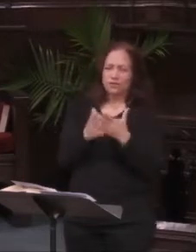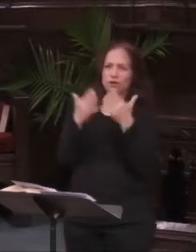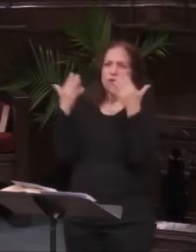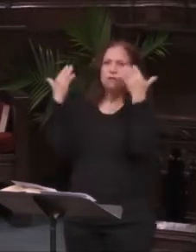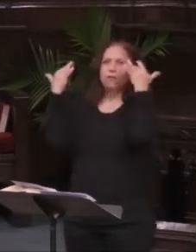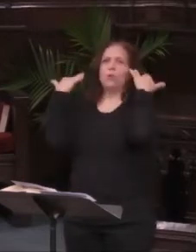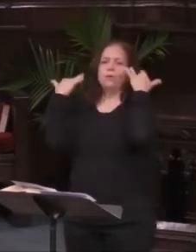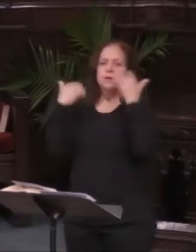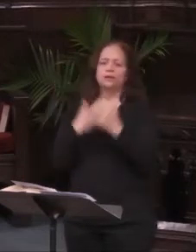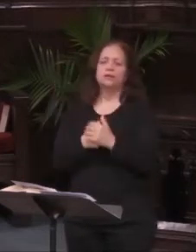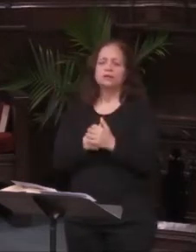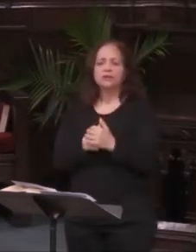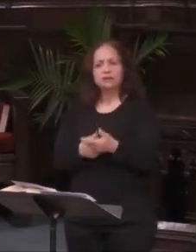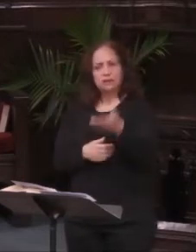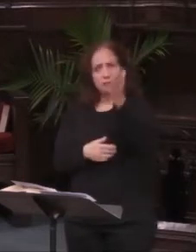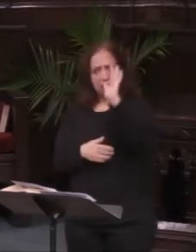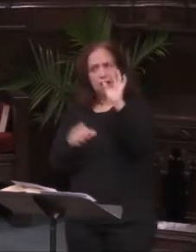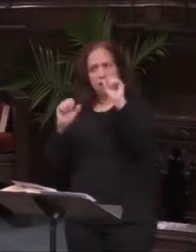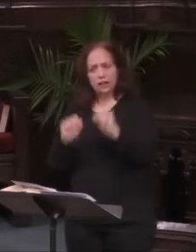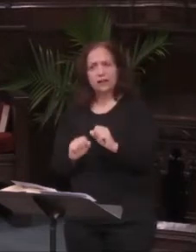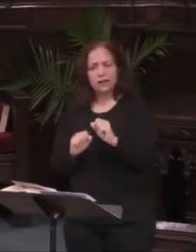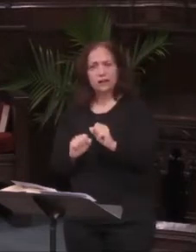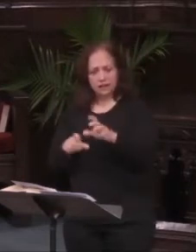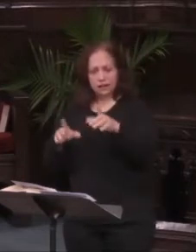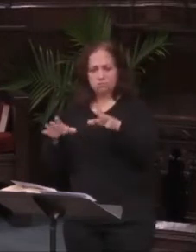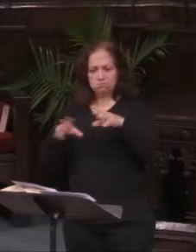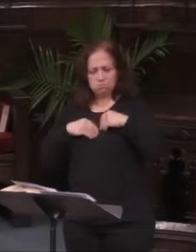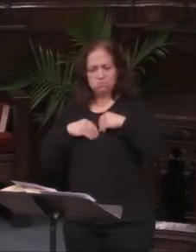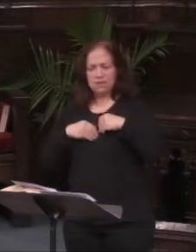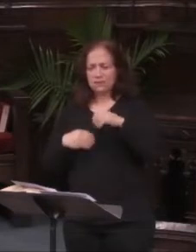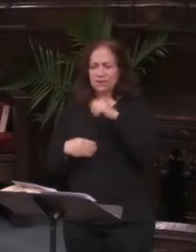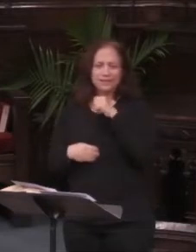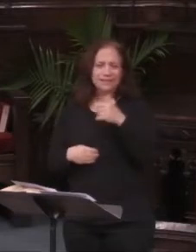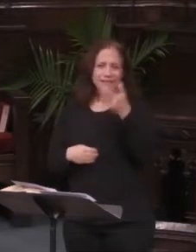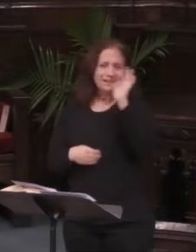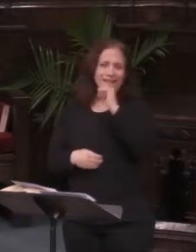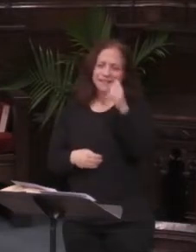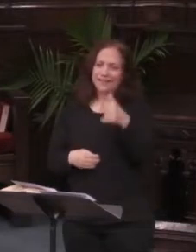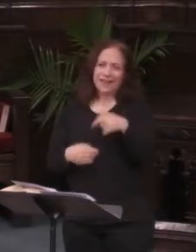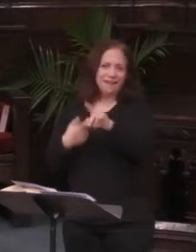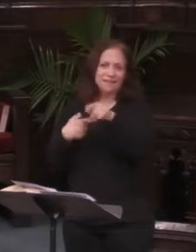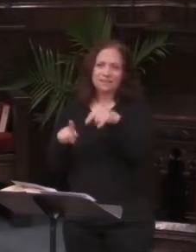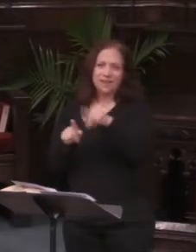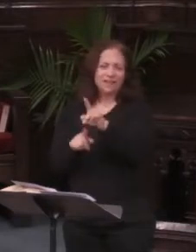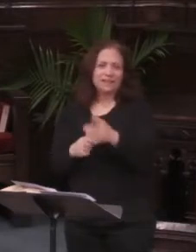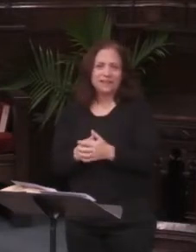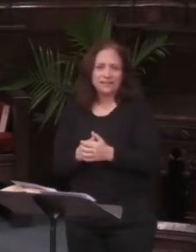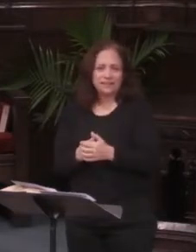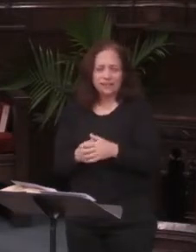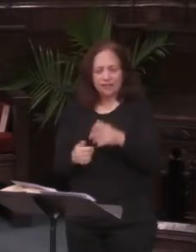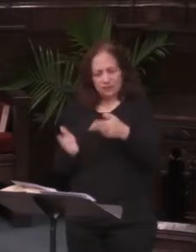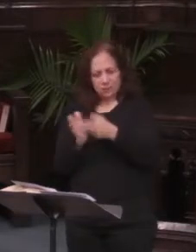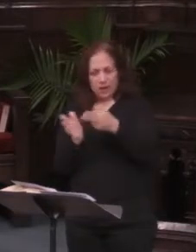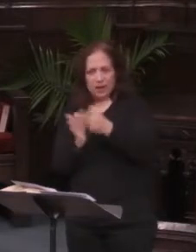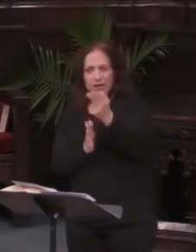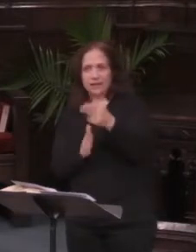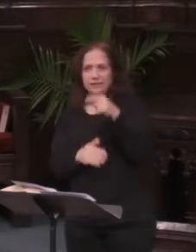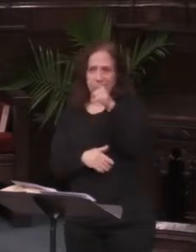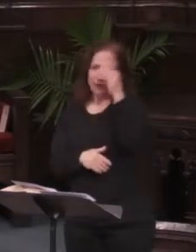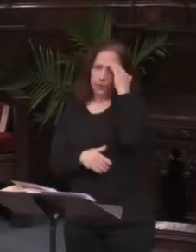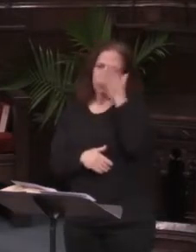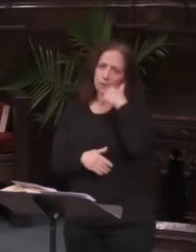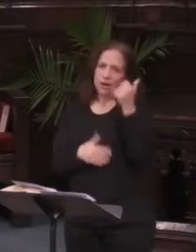under. God can take it. God's not offended by honesty and transparency. God knows better